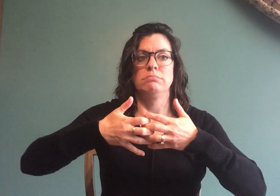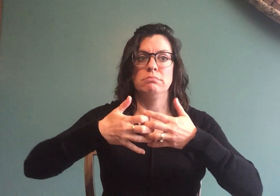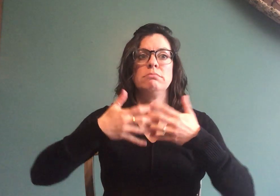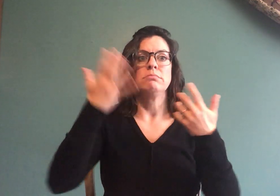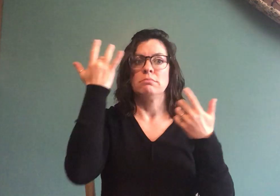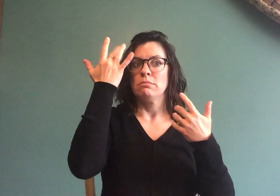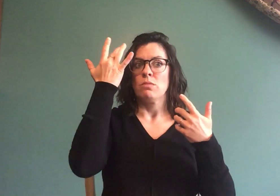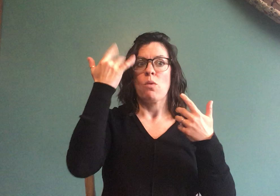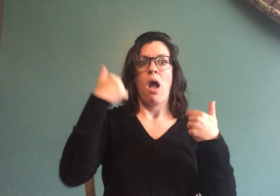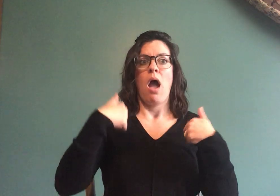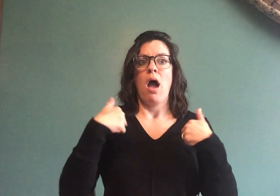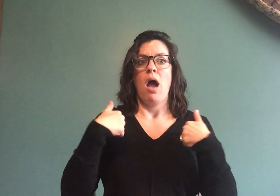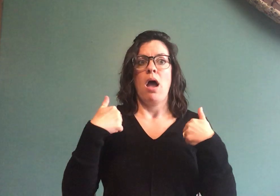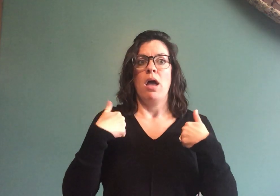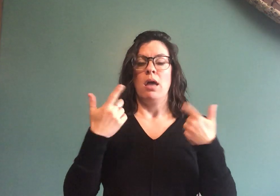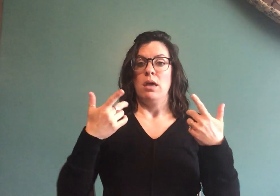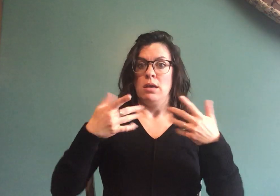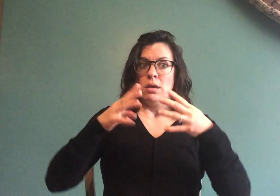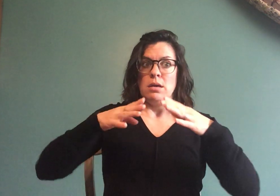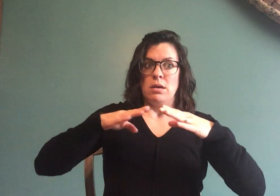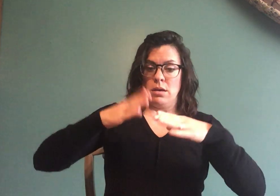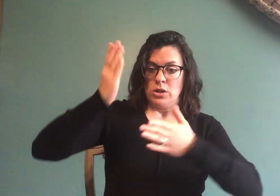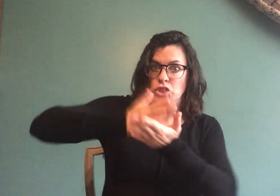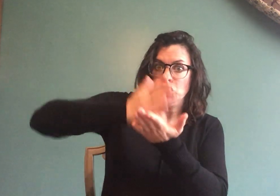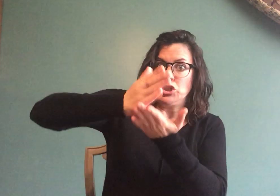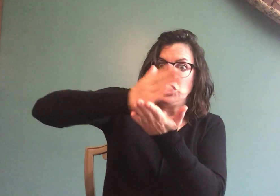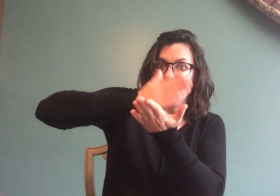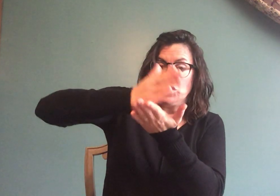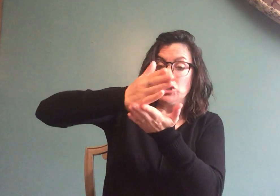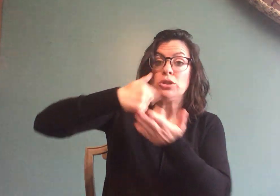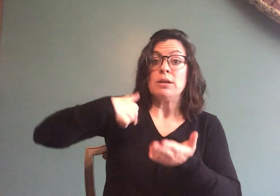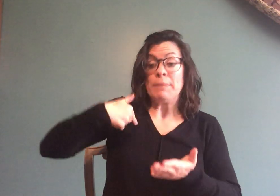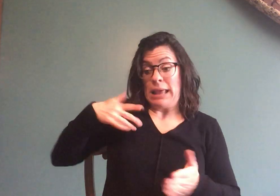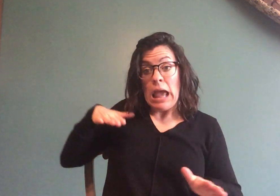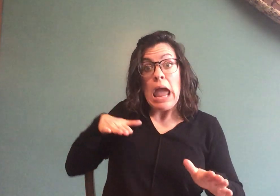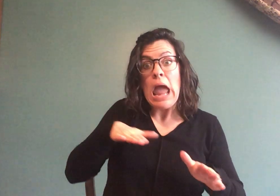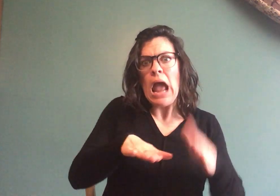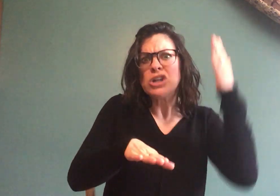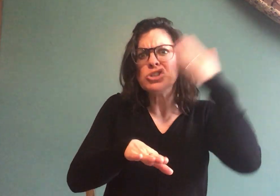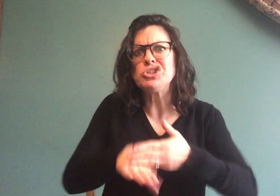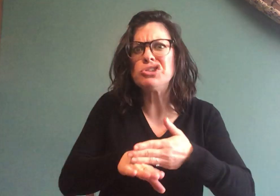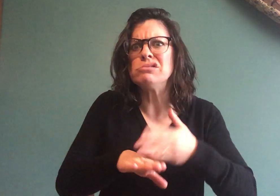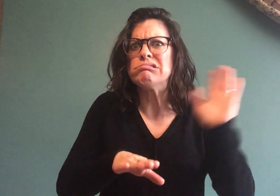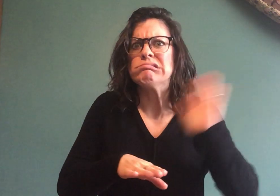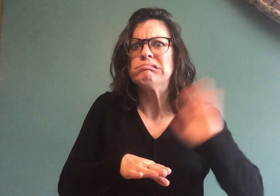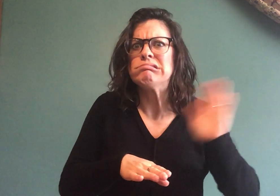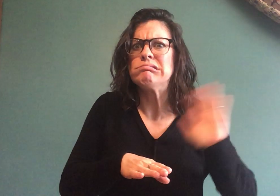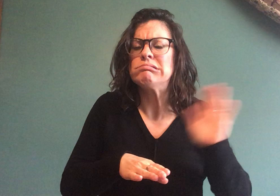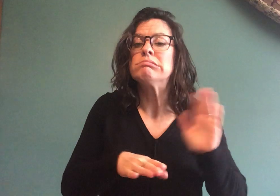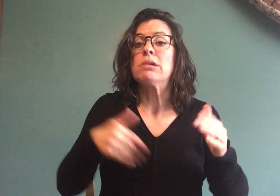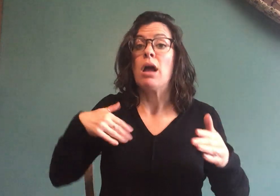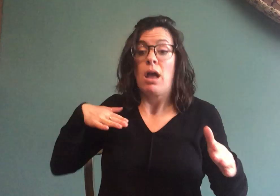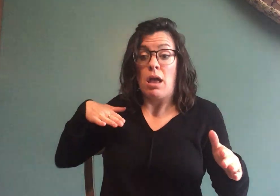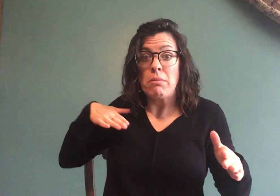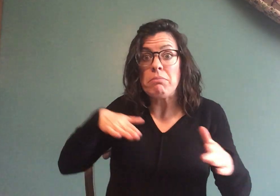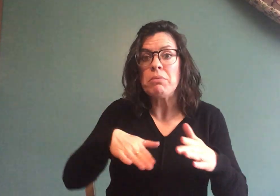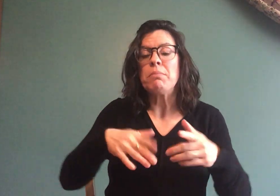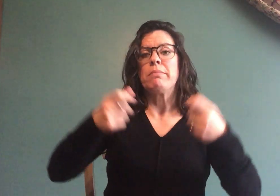shut the machine off. Okay, that type of thing. Look at this guy. Look at the shear. Okay,